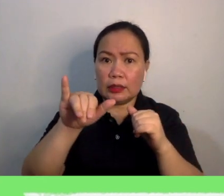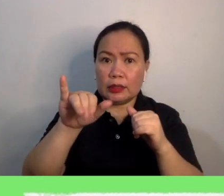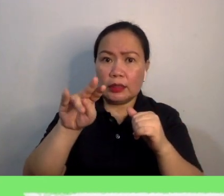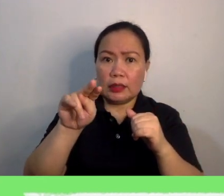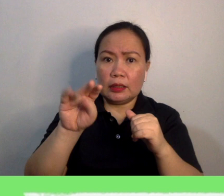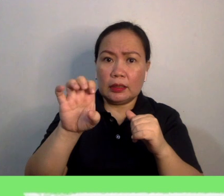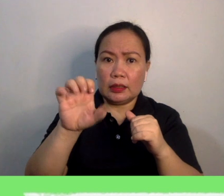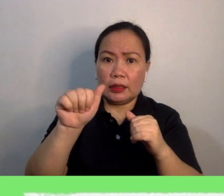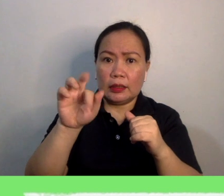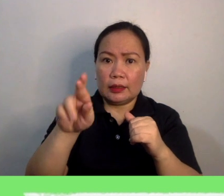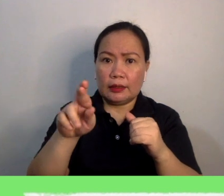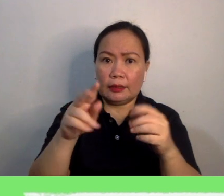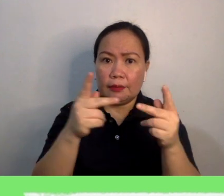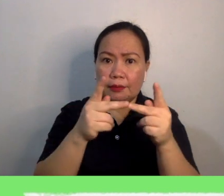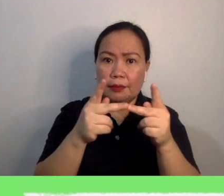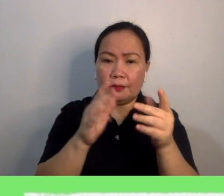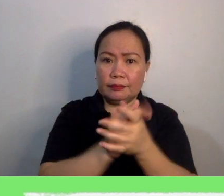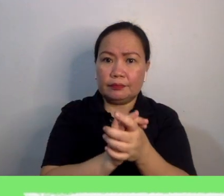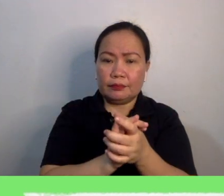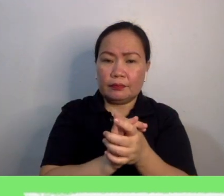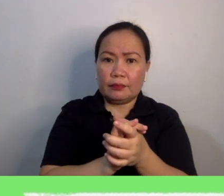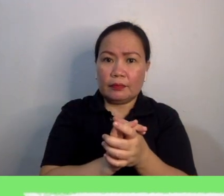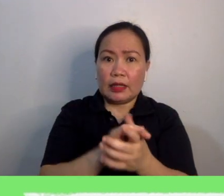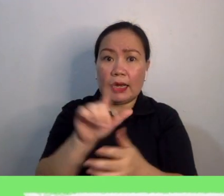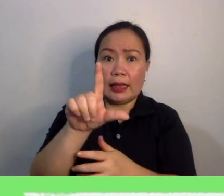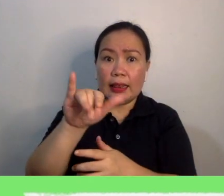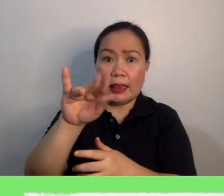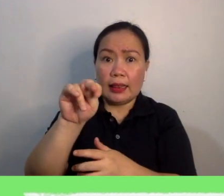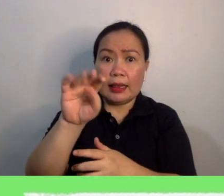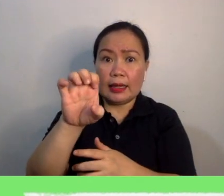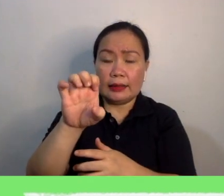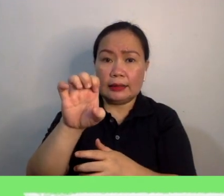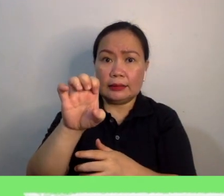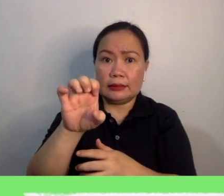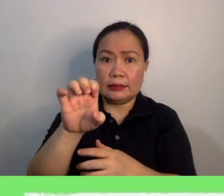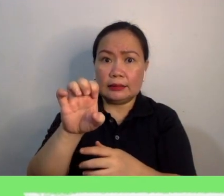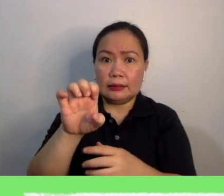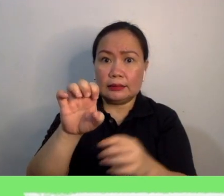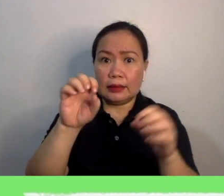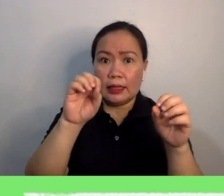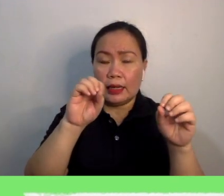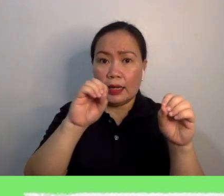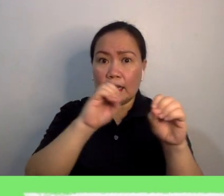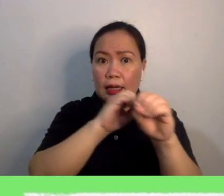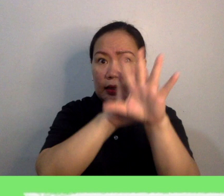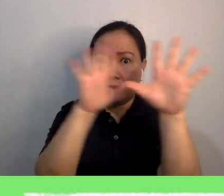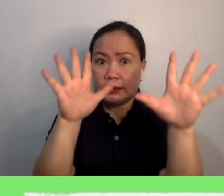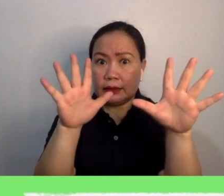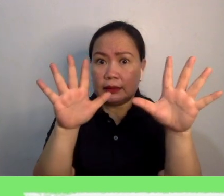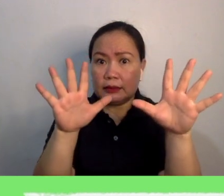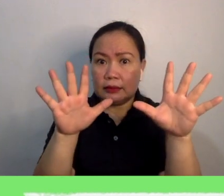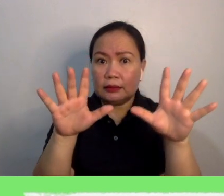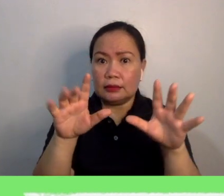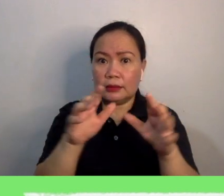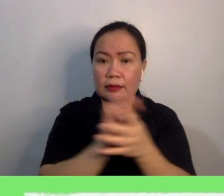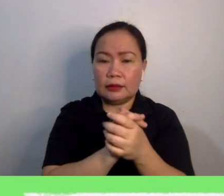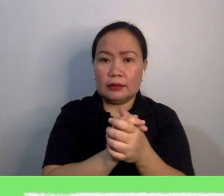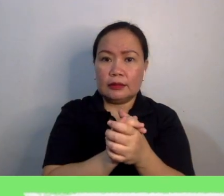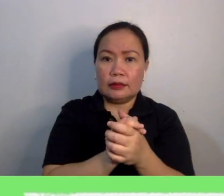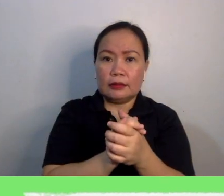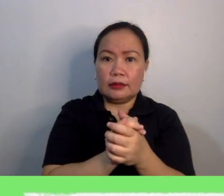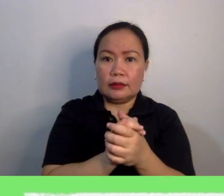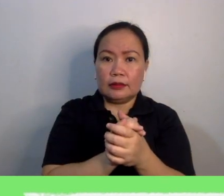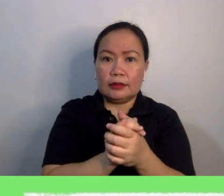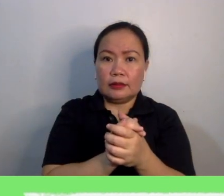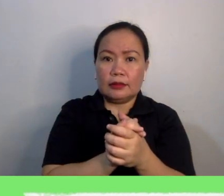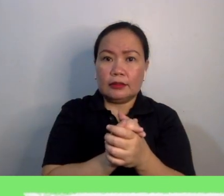as you can see, highlighted po yung word na line. Bakit? Kasi pag sinabi nating linear pair,